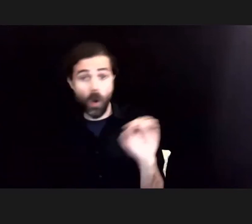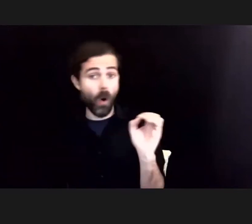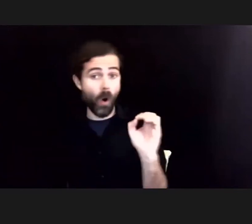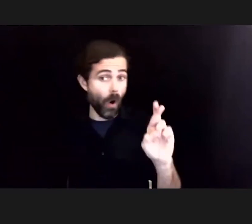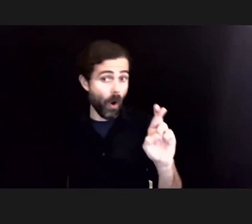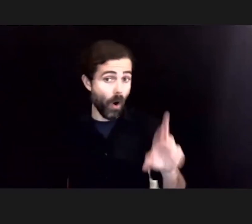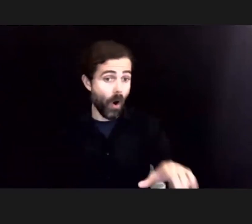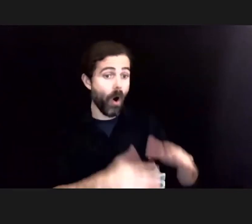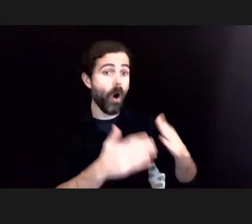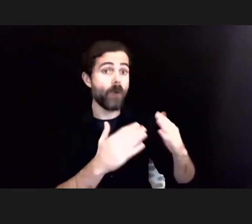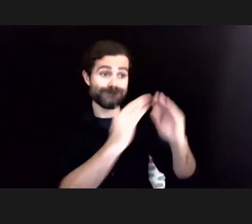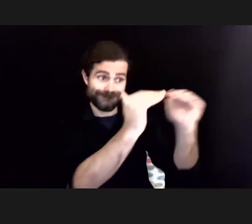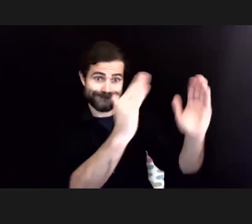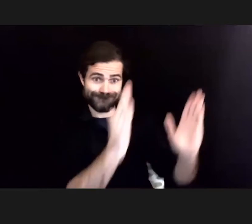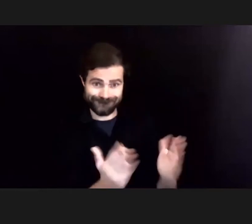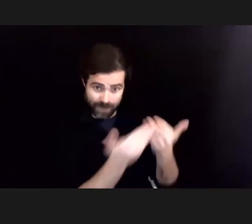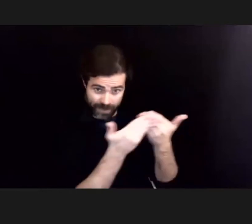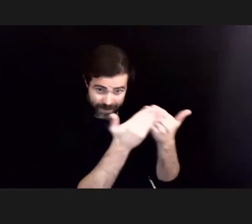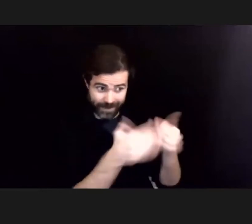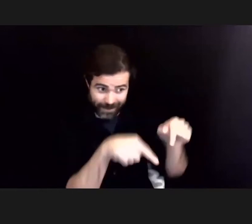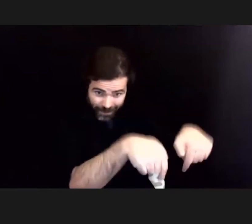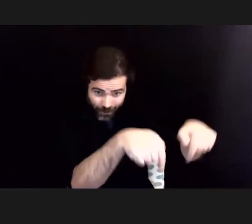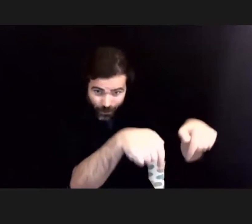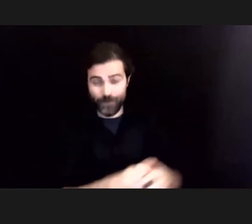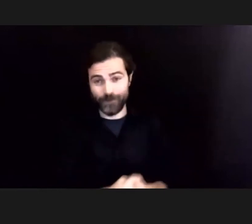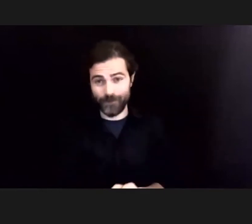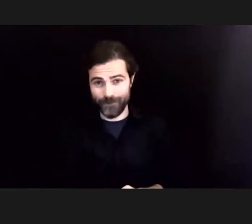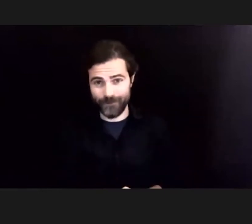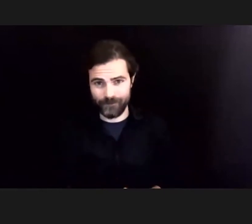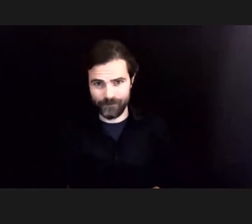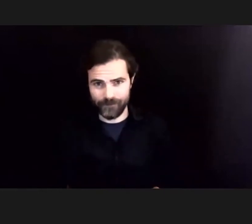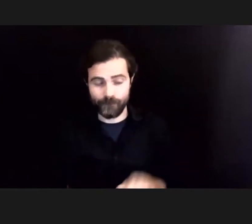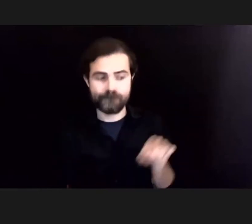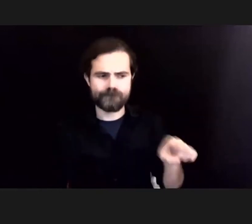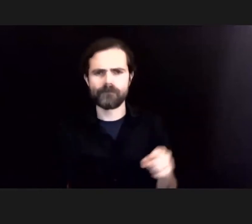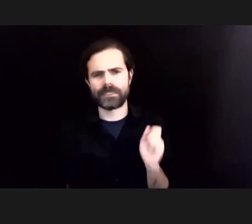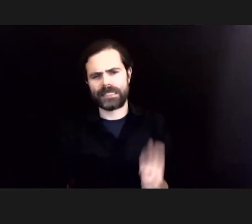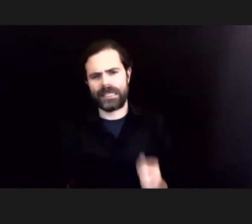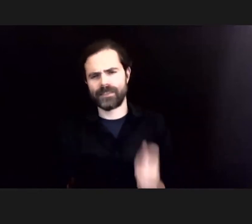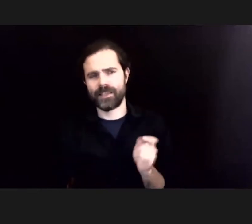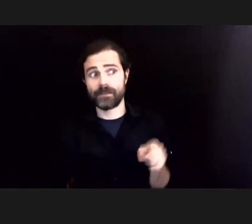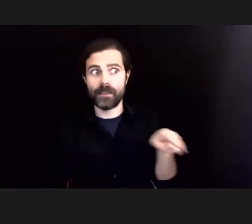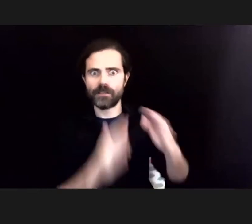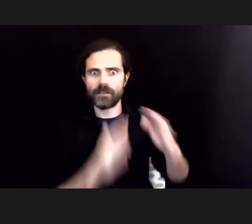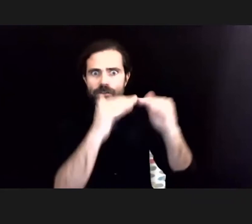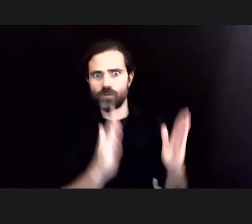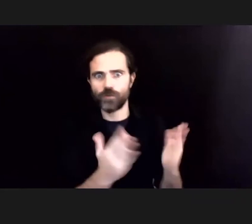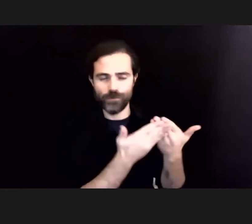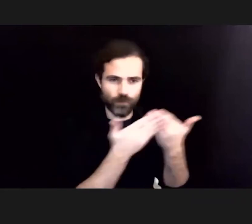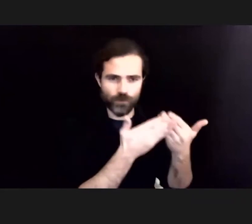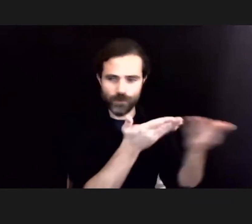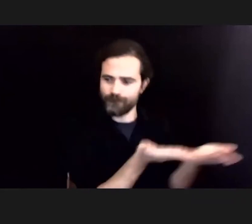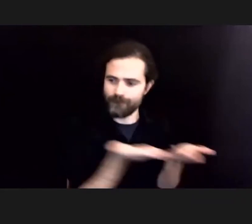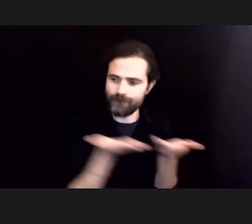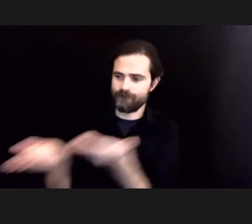in many cases, the schools are the ones providing the assistive technology to their students with disabilities,